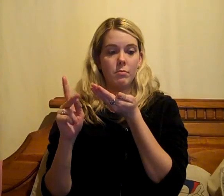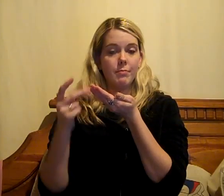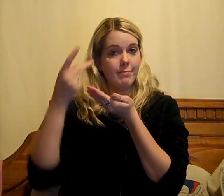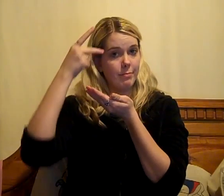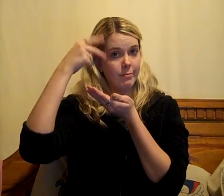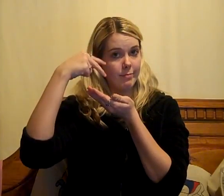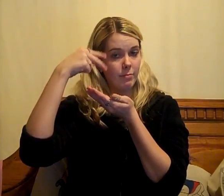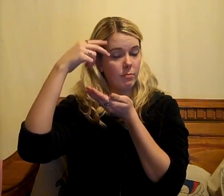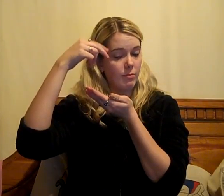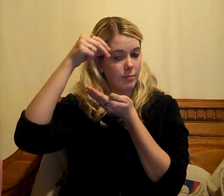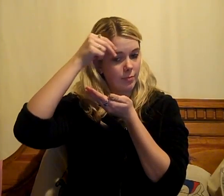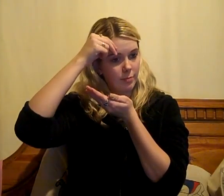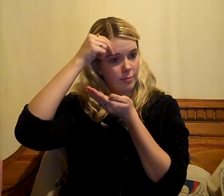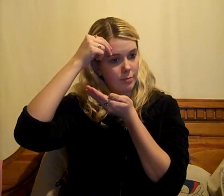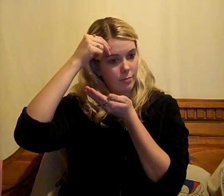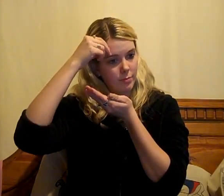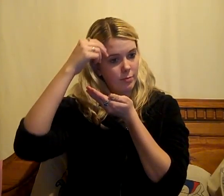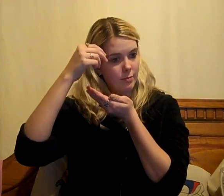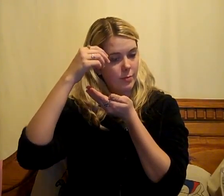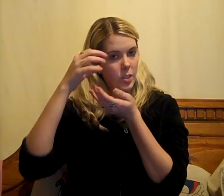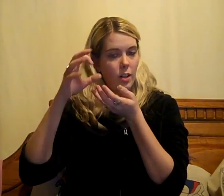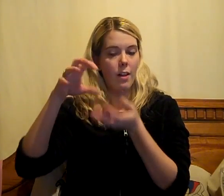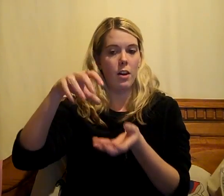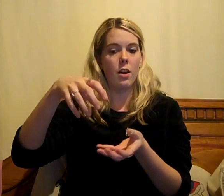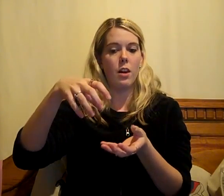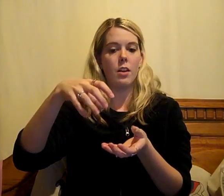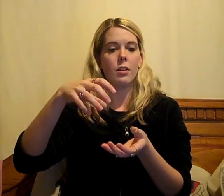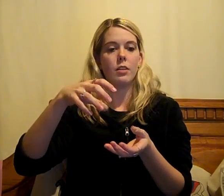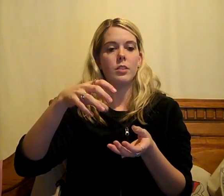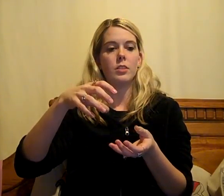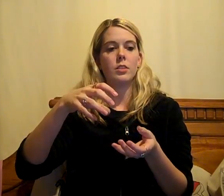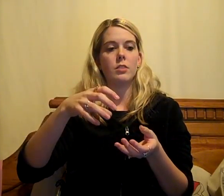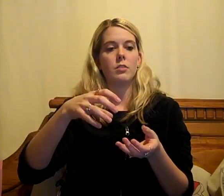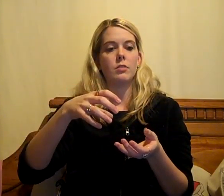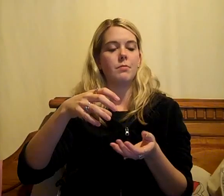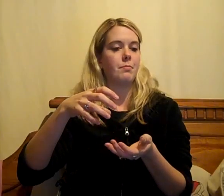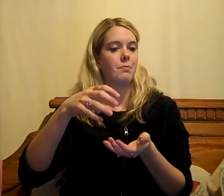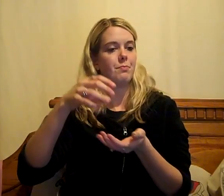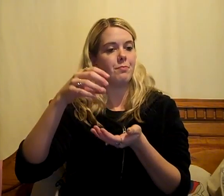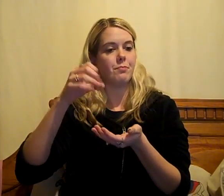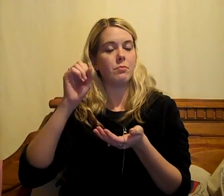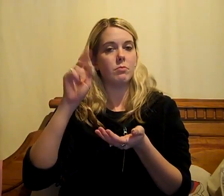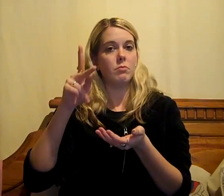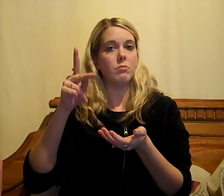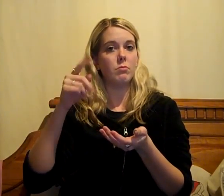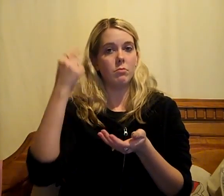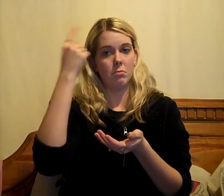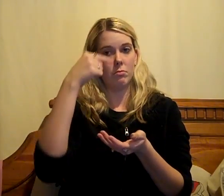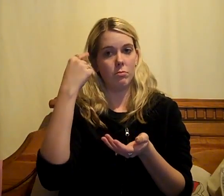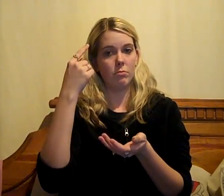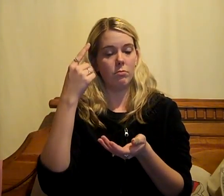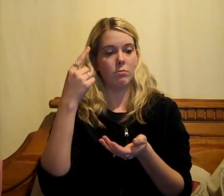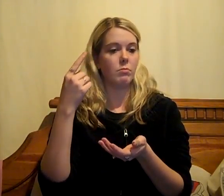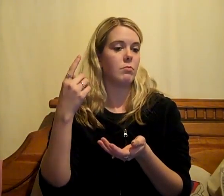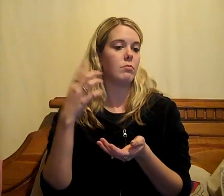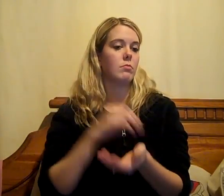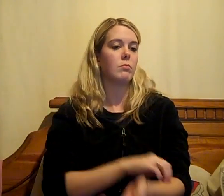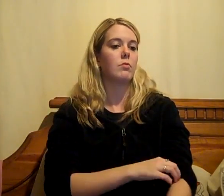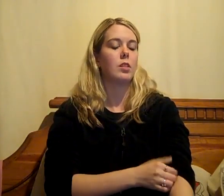Just trying to adjust this so you can see. Okay, so that's what it's going to look like. Your white eyelash glue is going to dry clear. So you're just